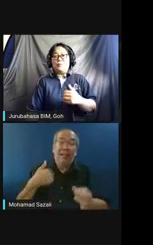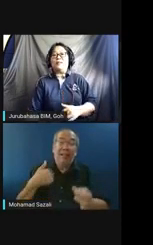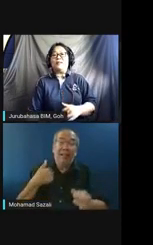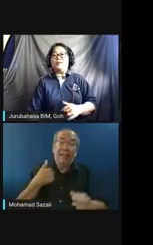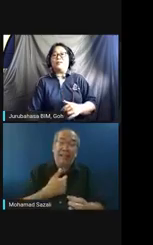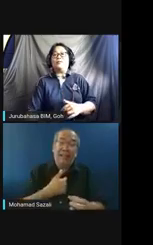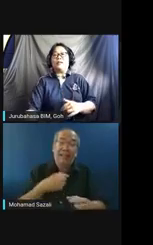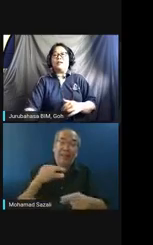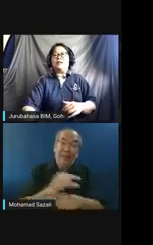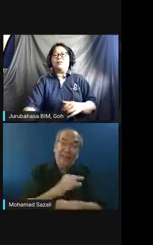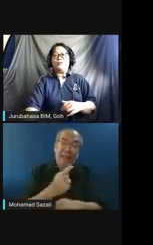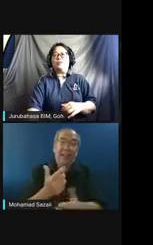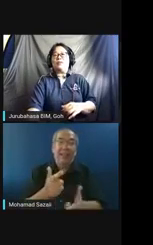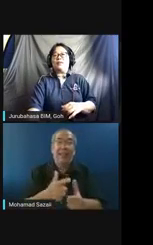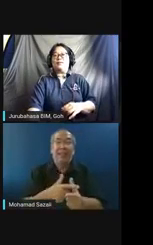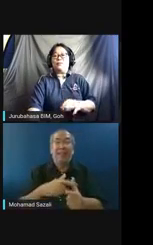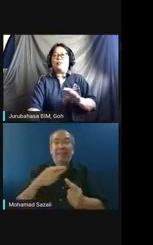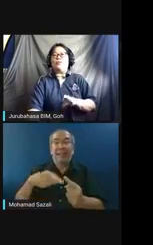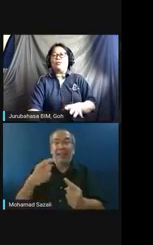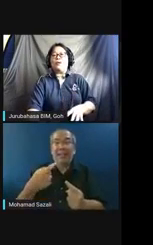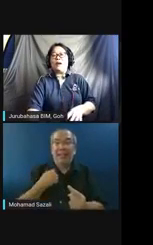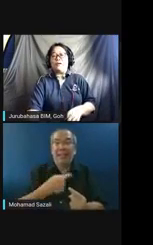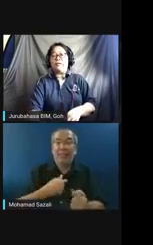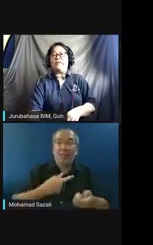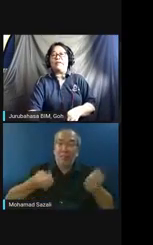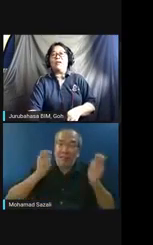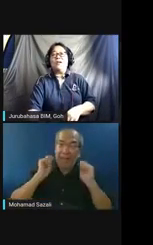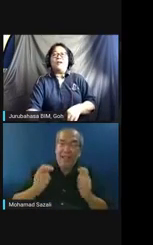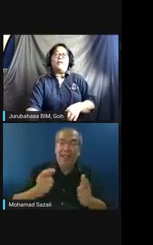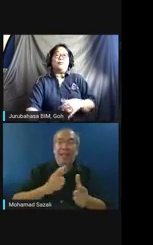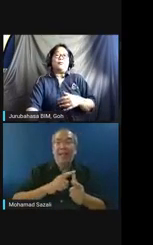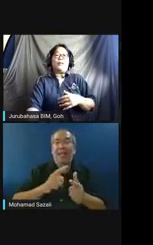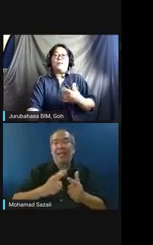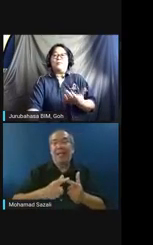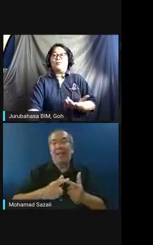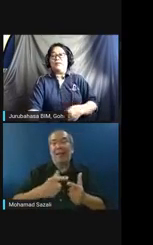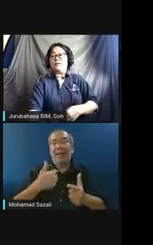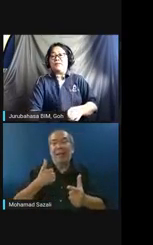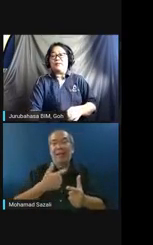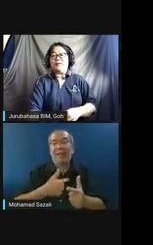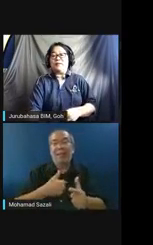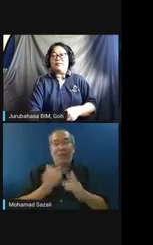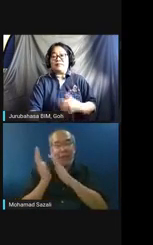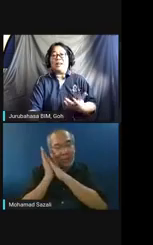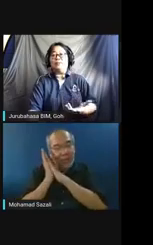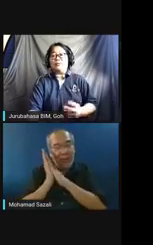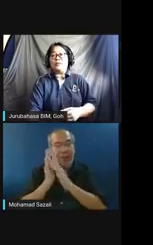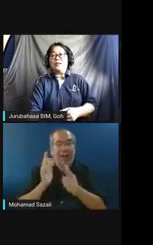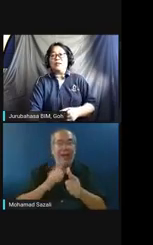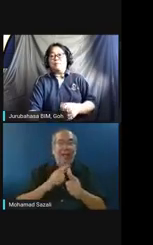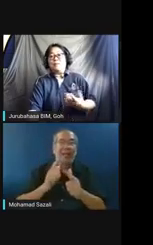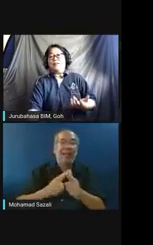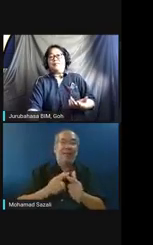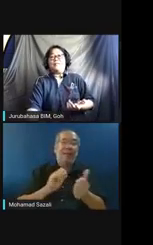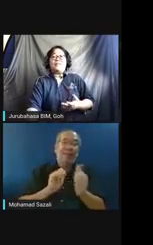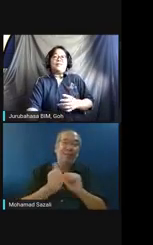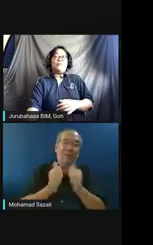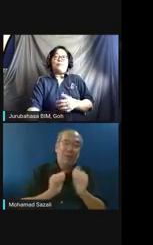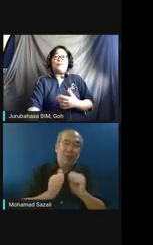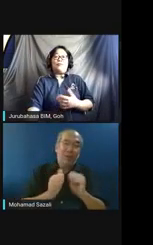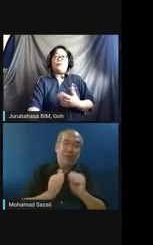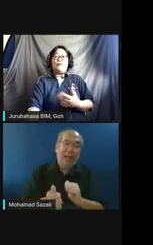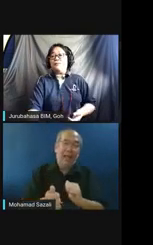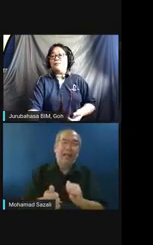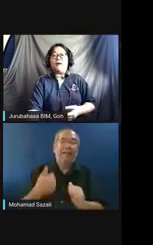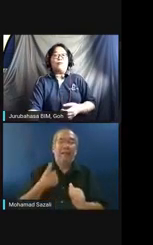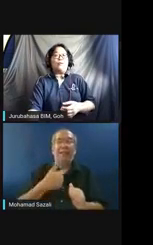the most used tools that for those who are hard of hearing and to enable to hear sounds. But let's say we have to